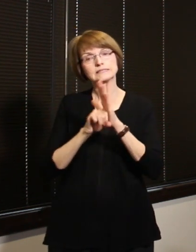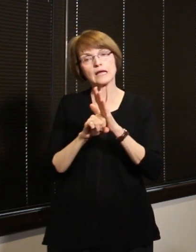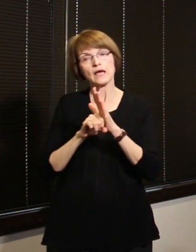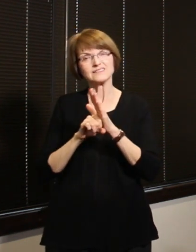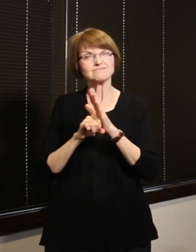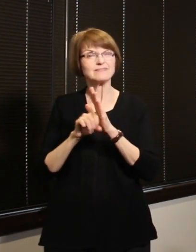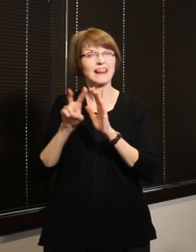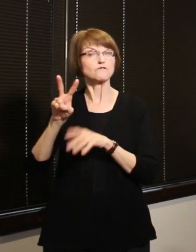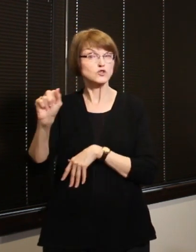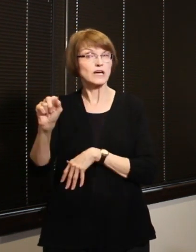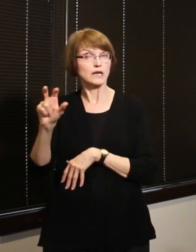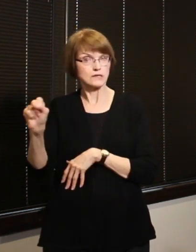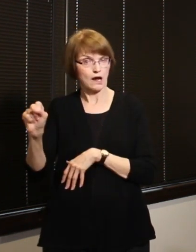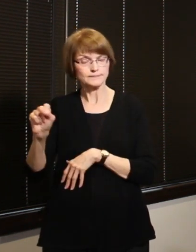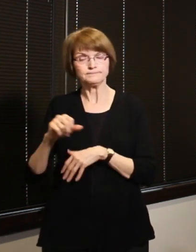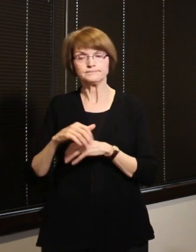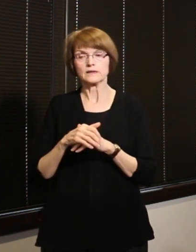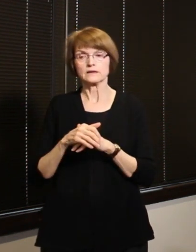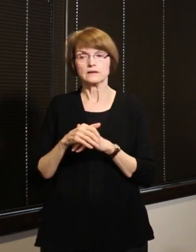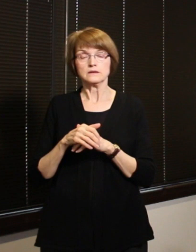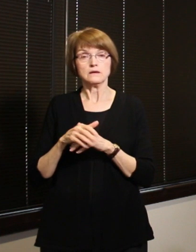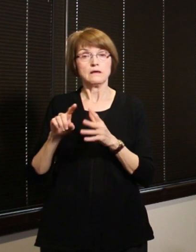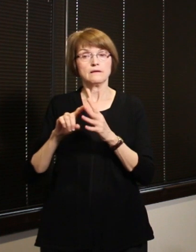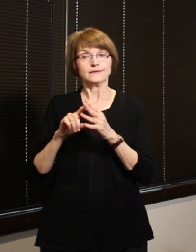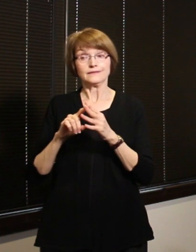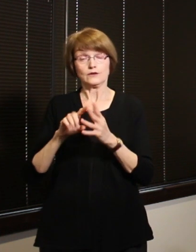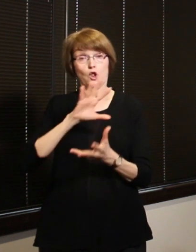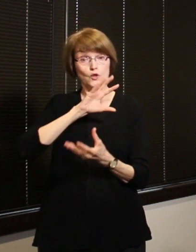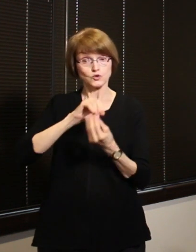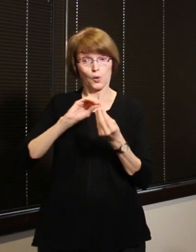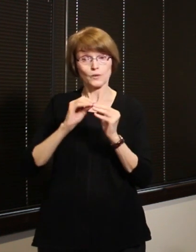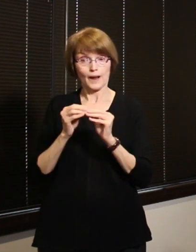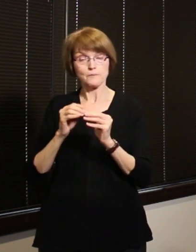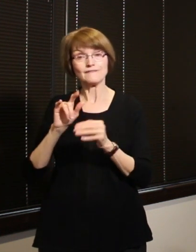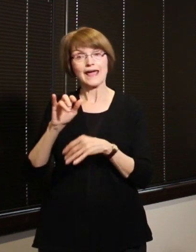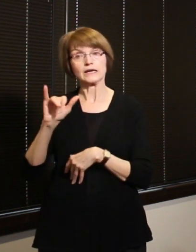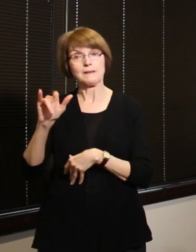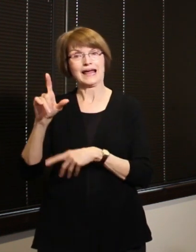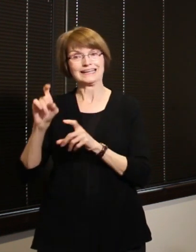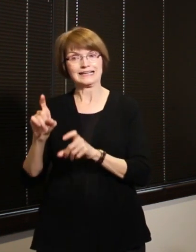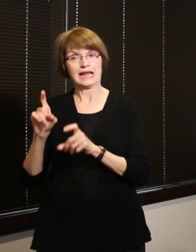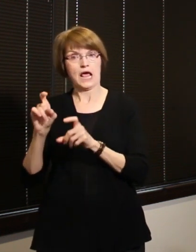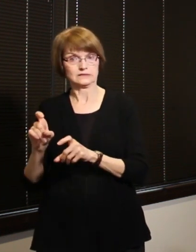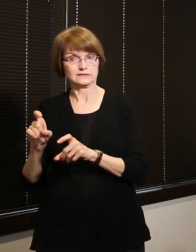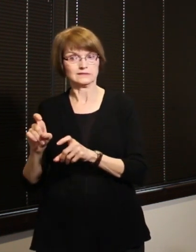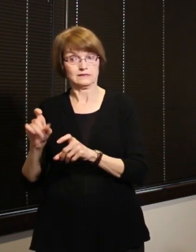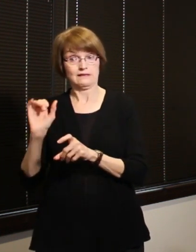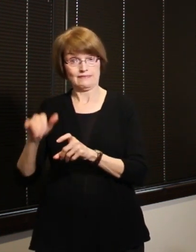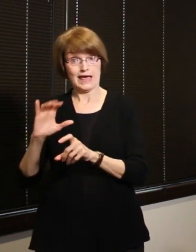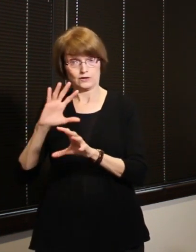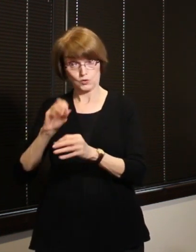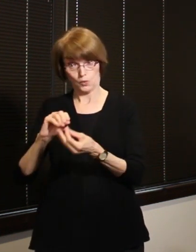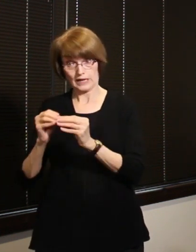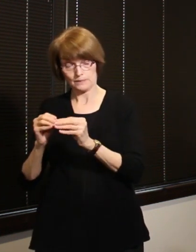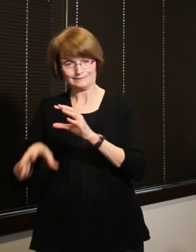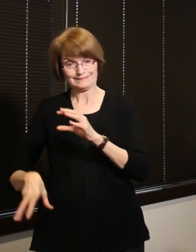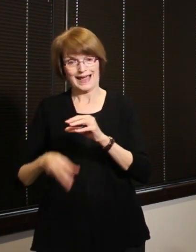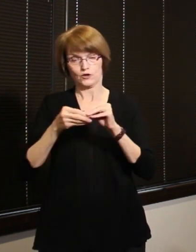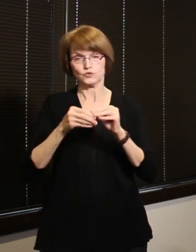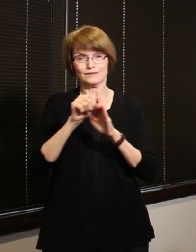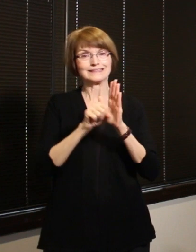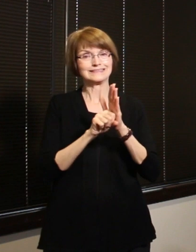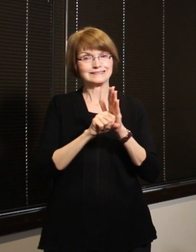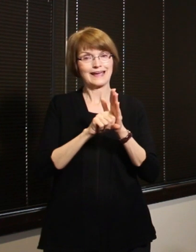Virginia, have started to include a total number of antibody tests performed as part of their state daily count